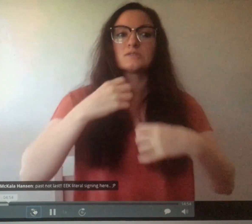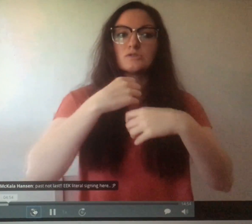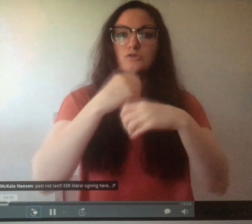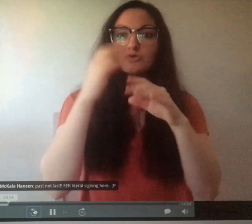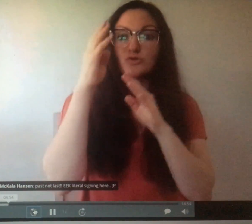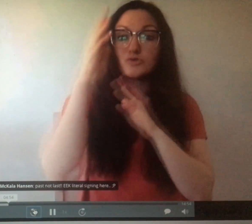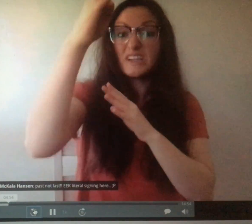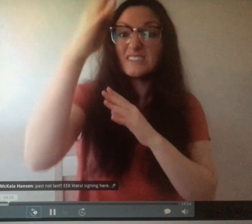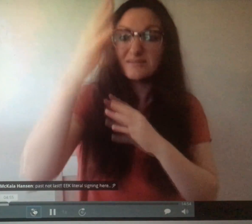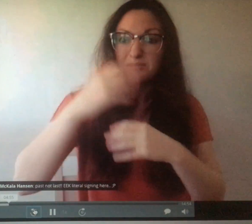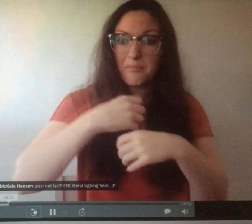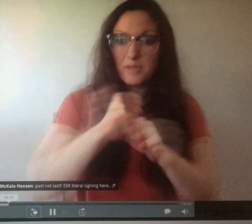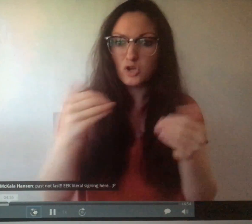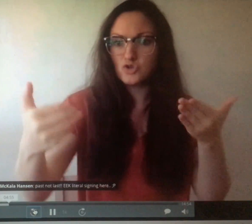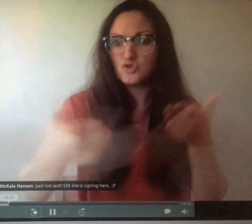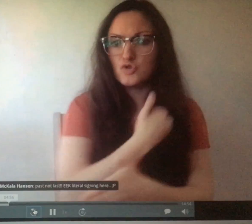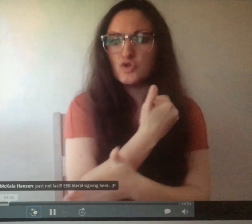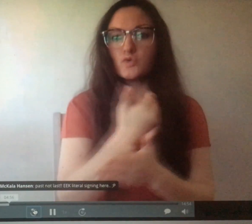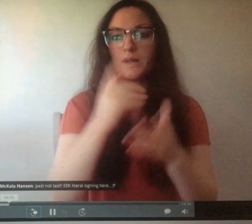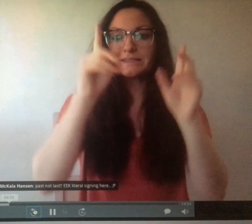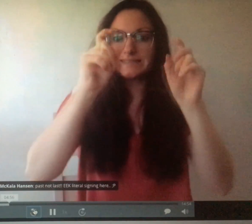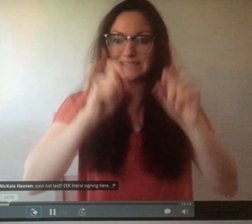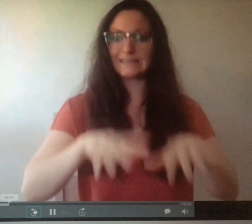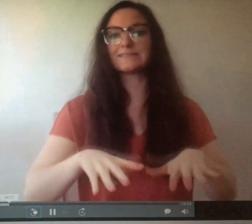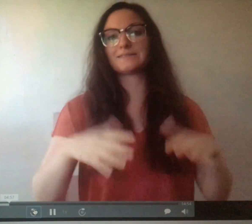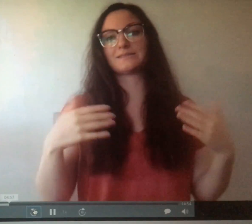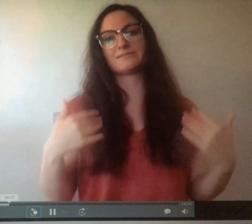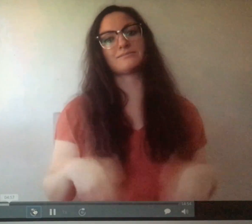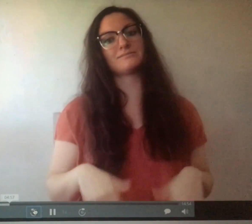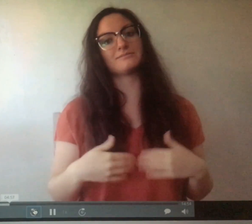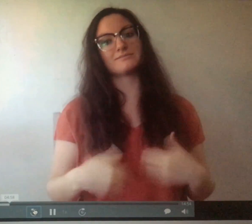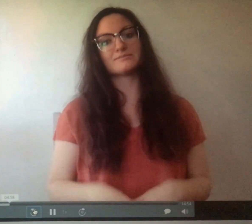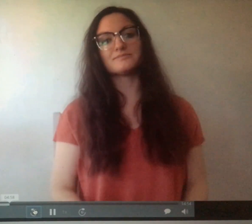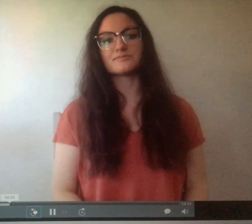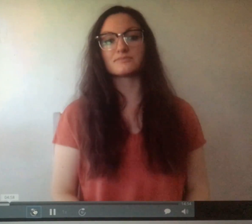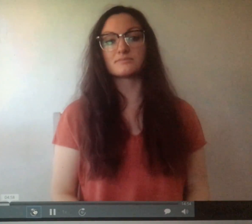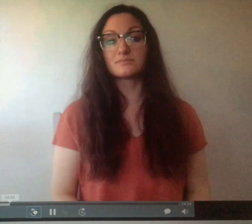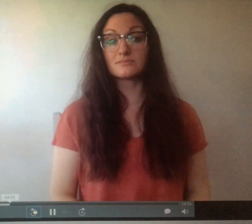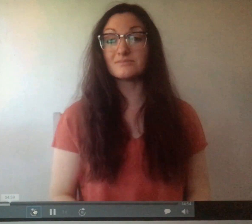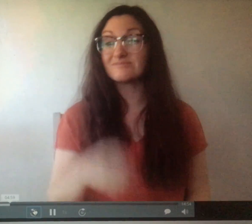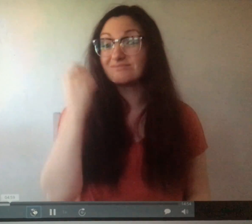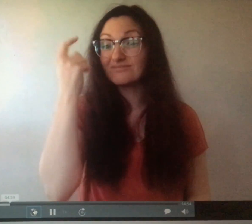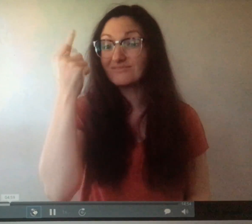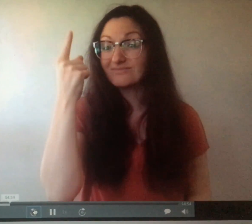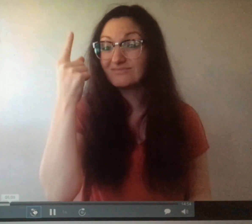none of which, and I repeat, none of which come from a test bank.